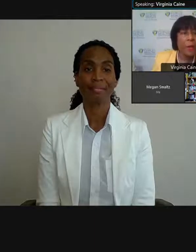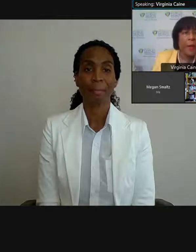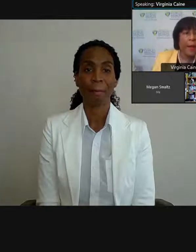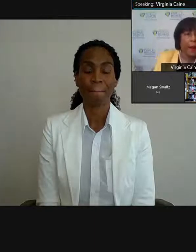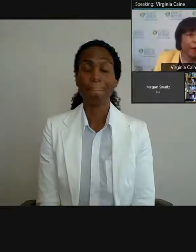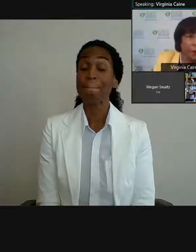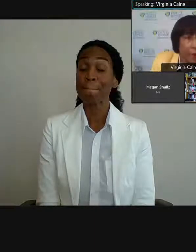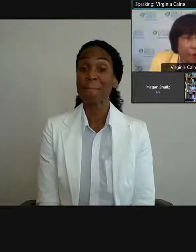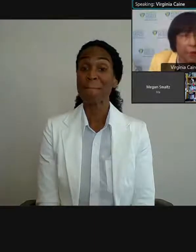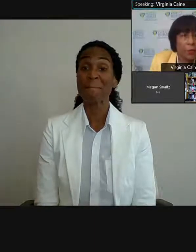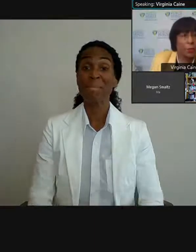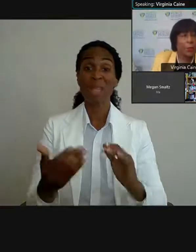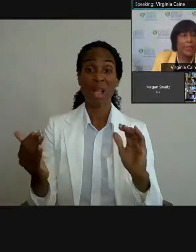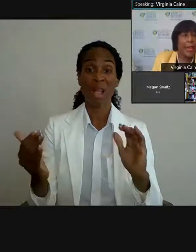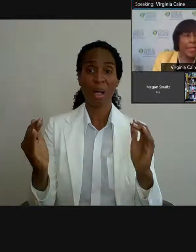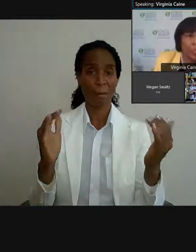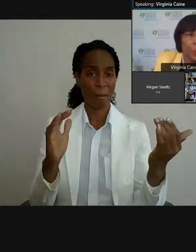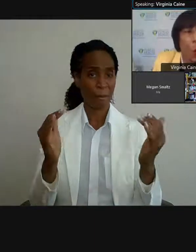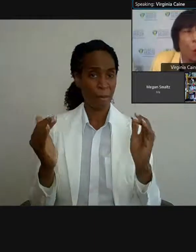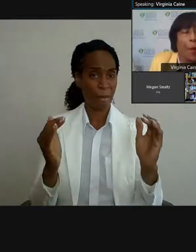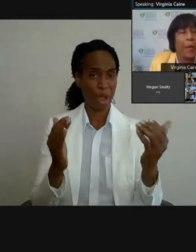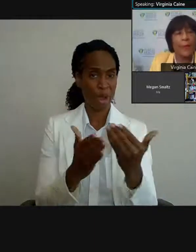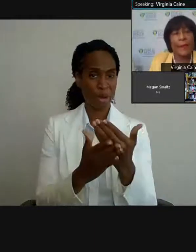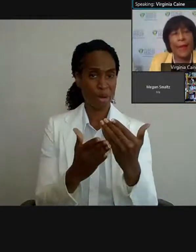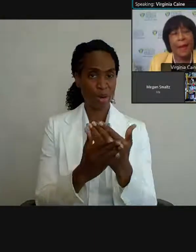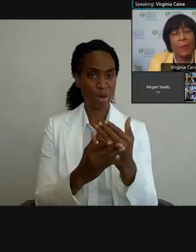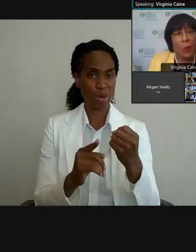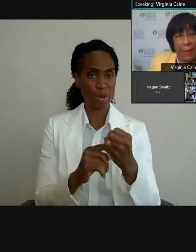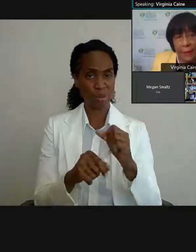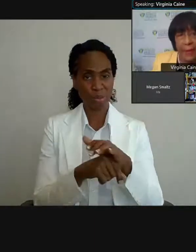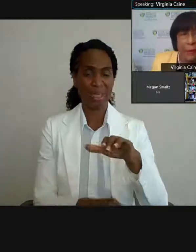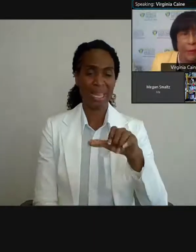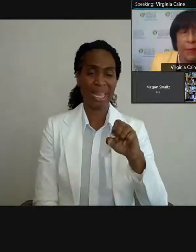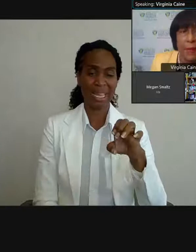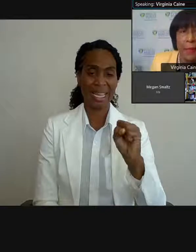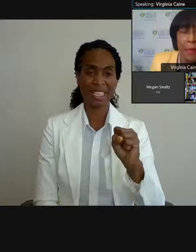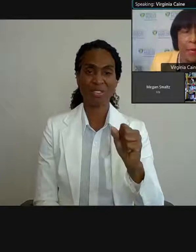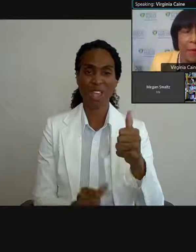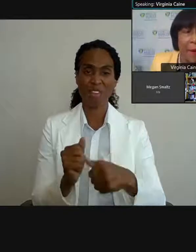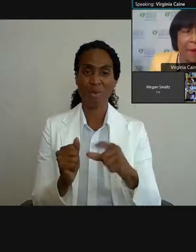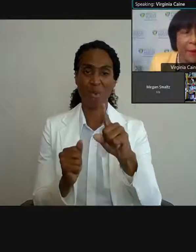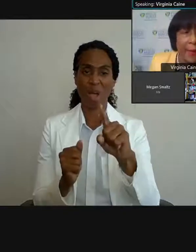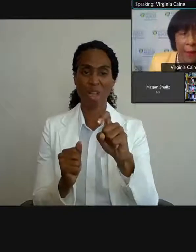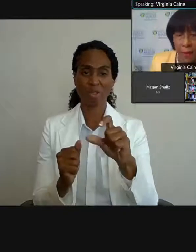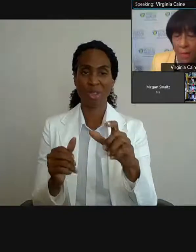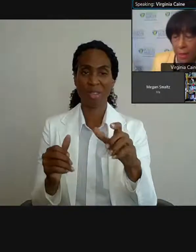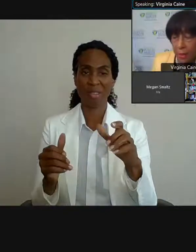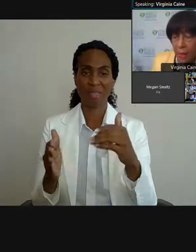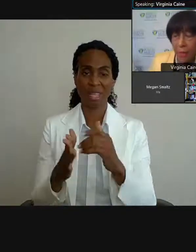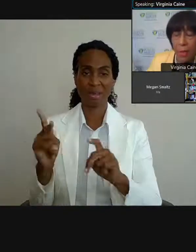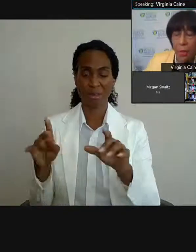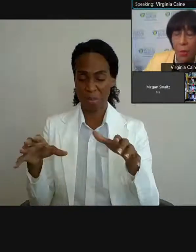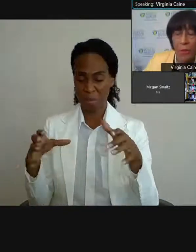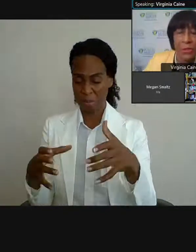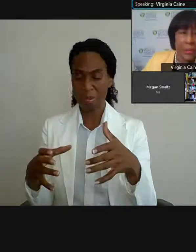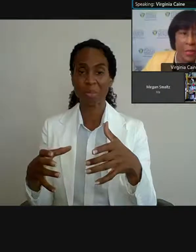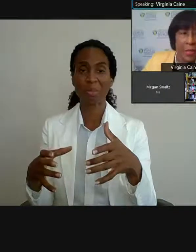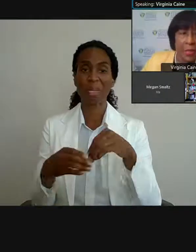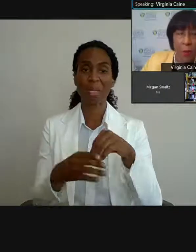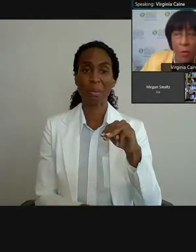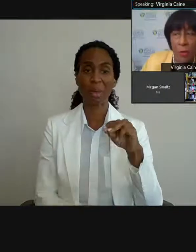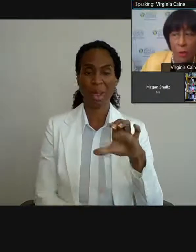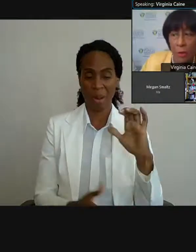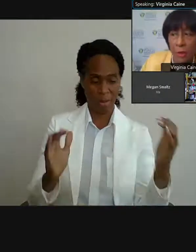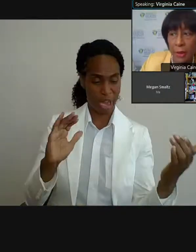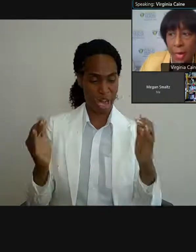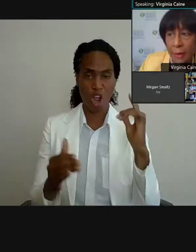How do we compare to new cases per 100,000 residents in Marion County? You will